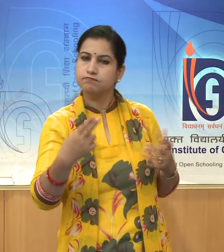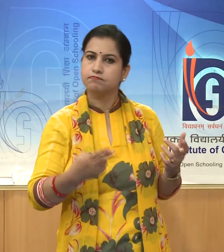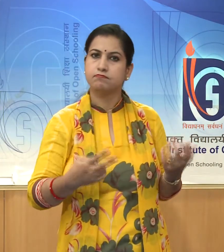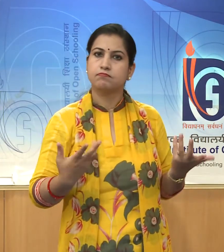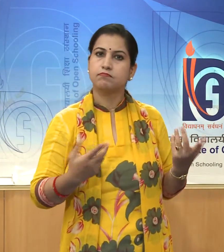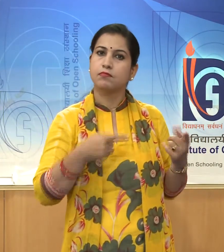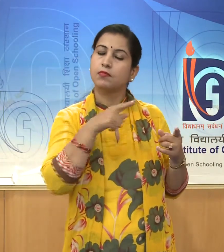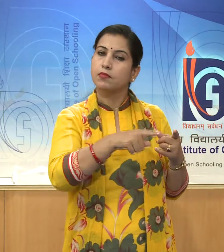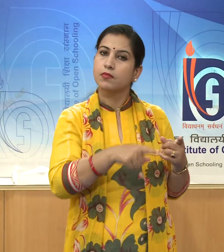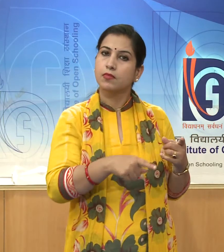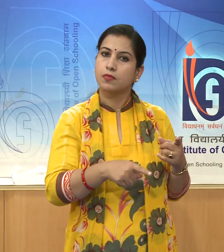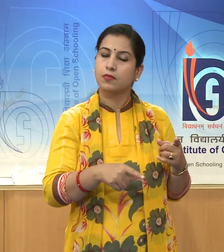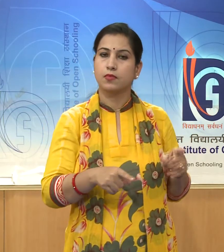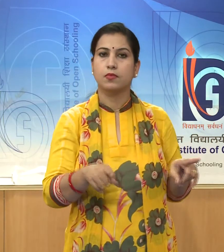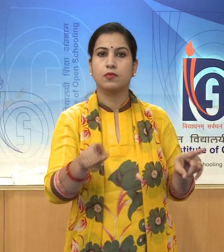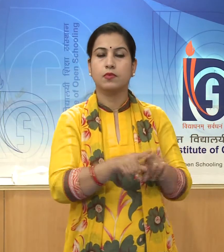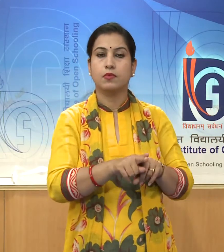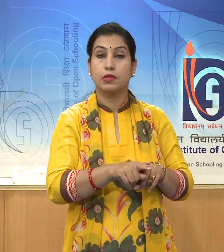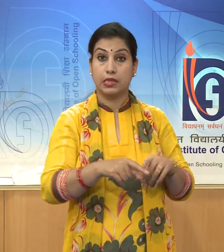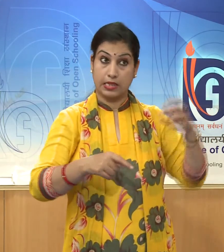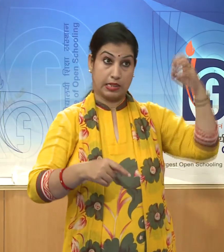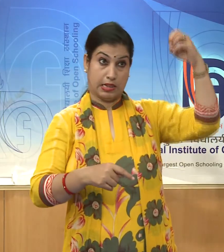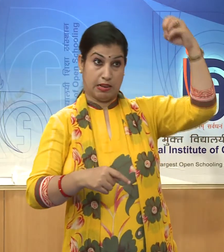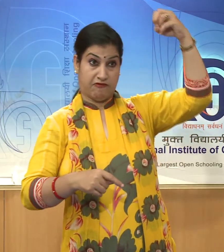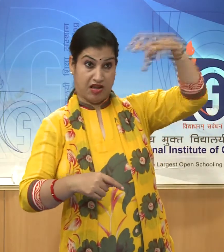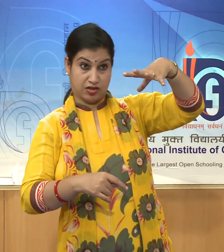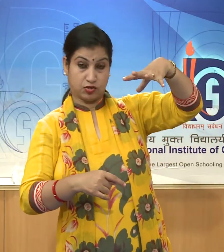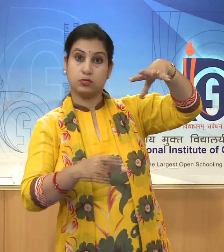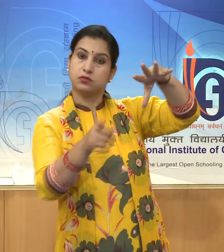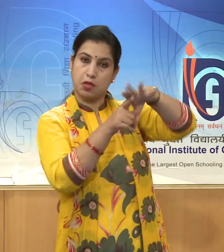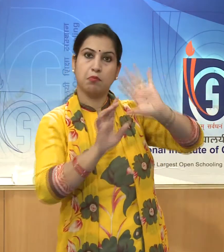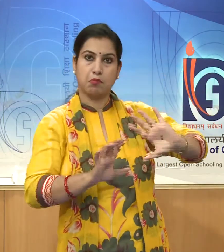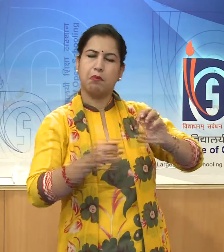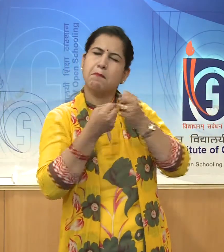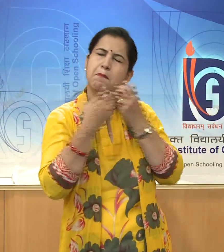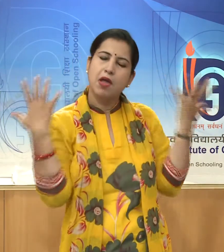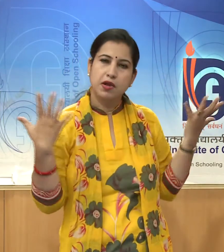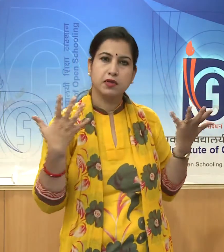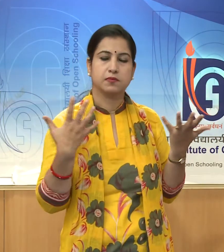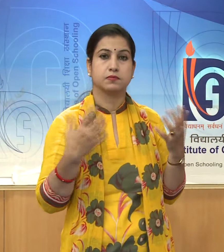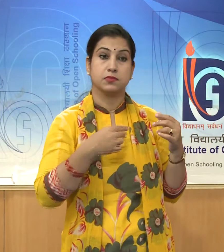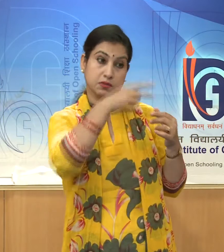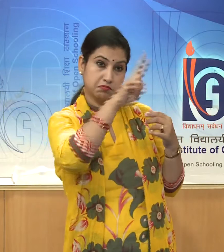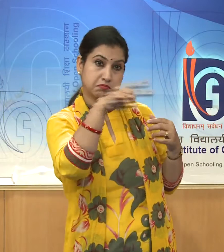its brilliant reflections in many